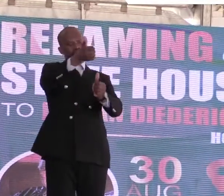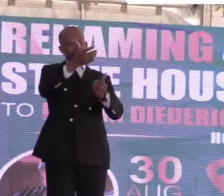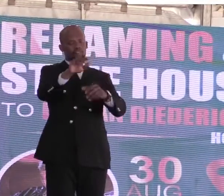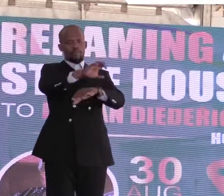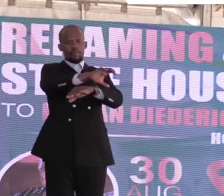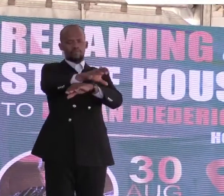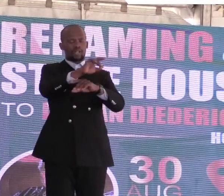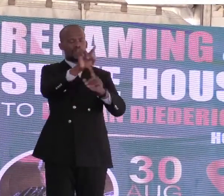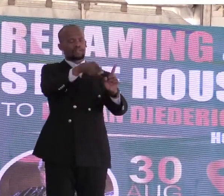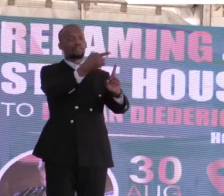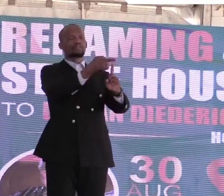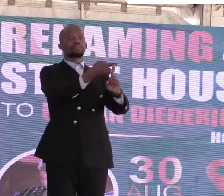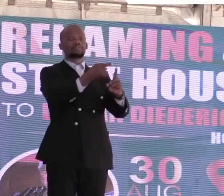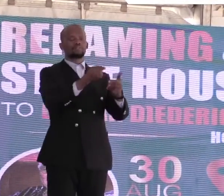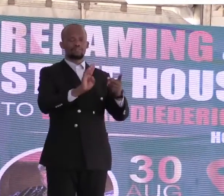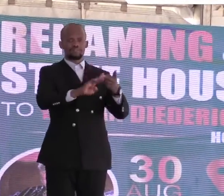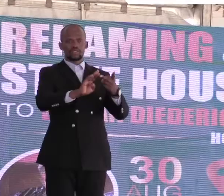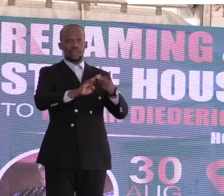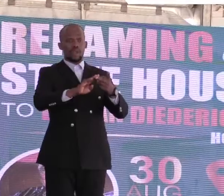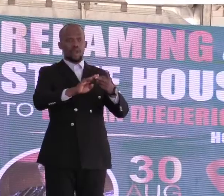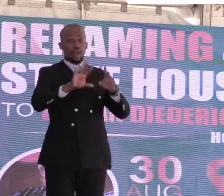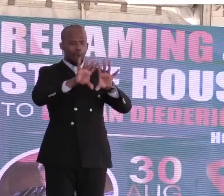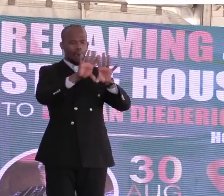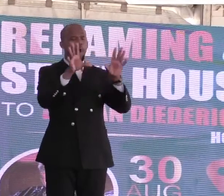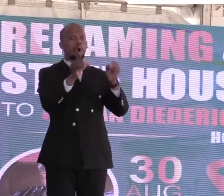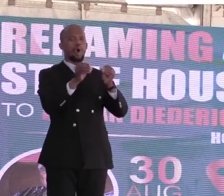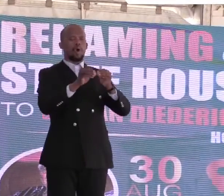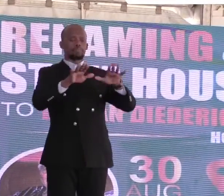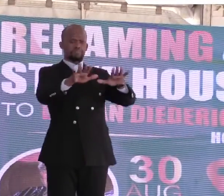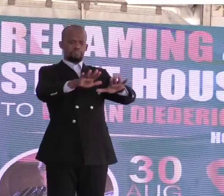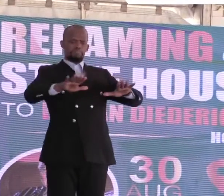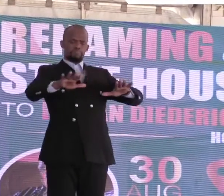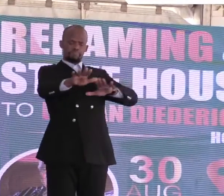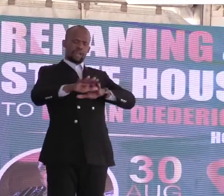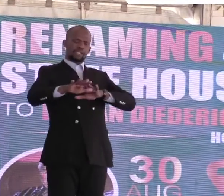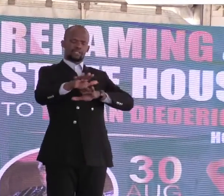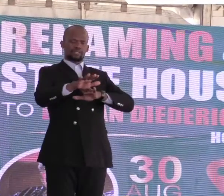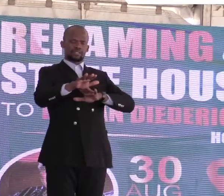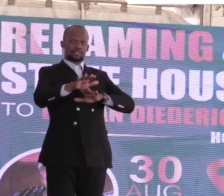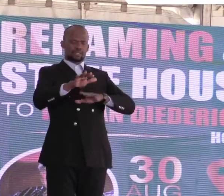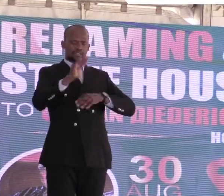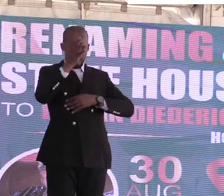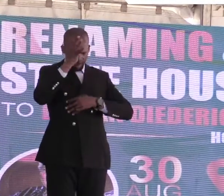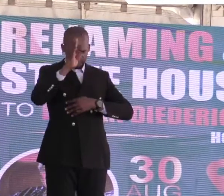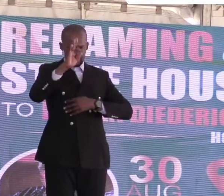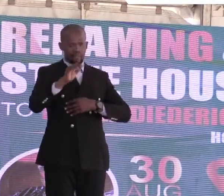executive and across all spheres of government. We are now coming